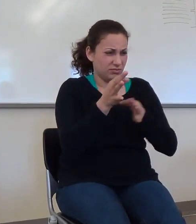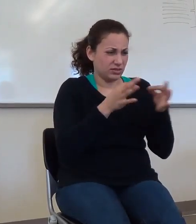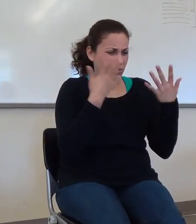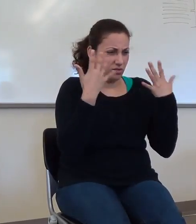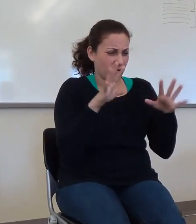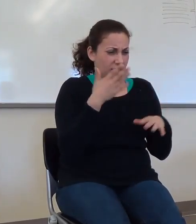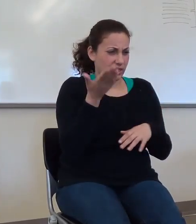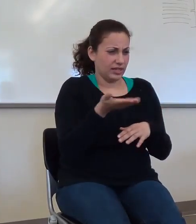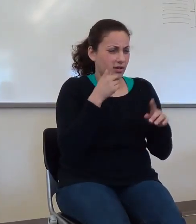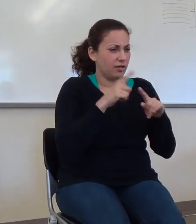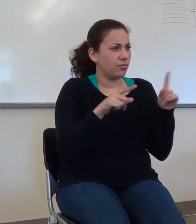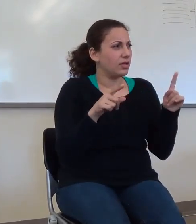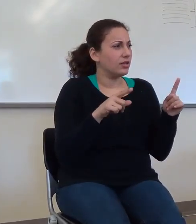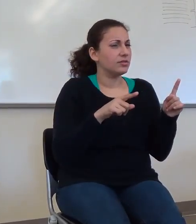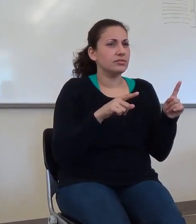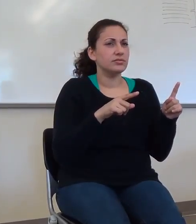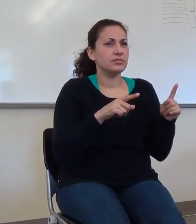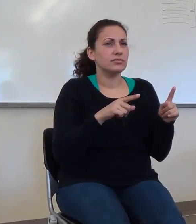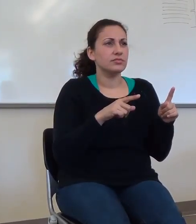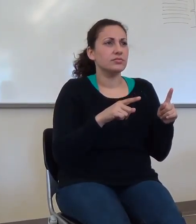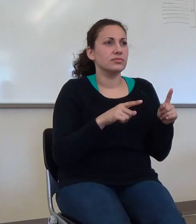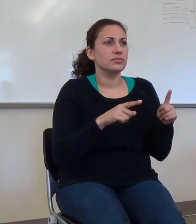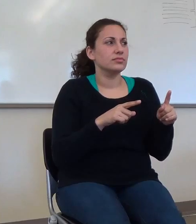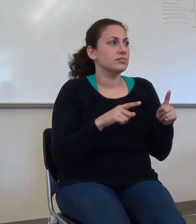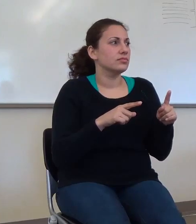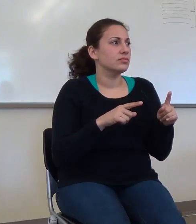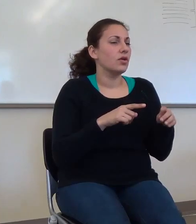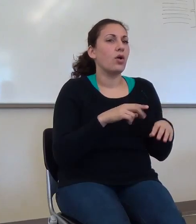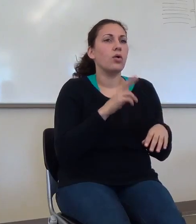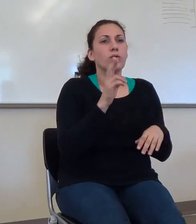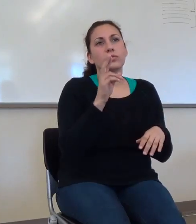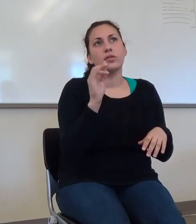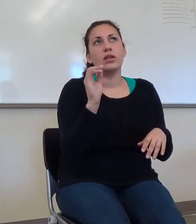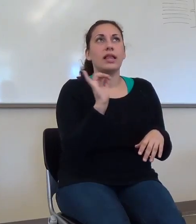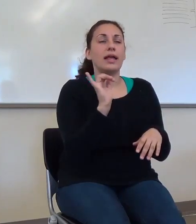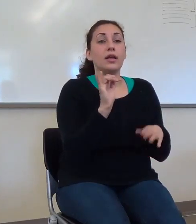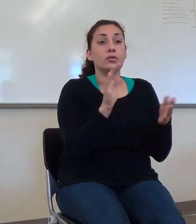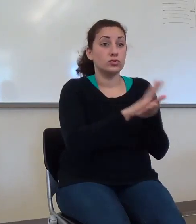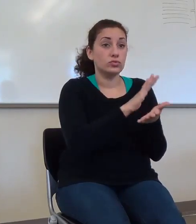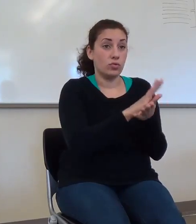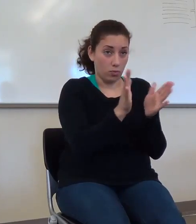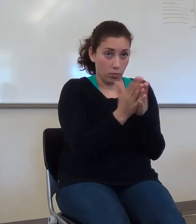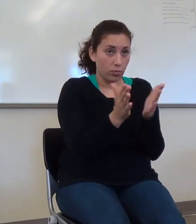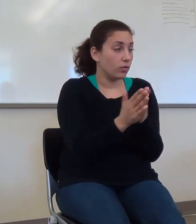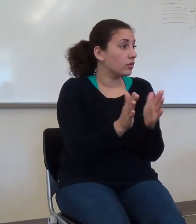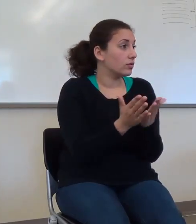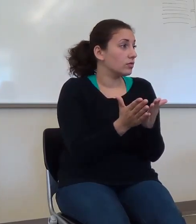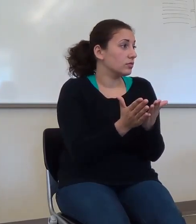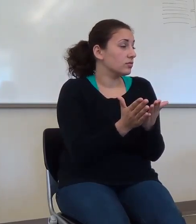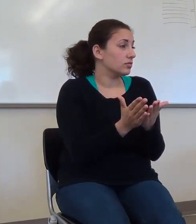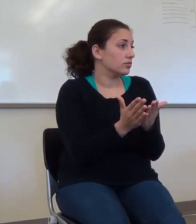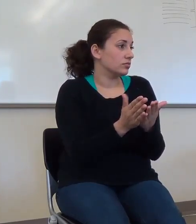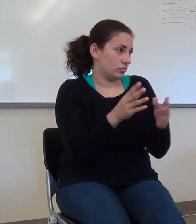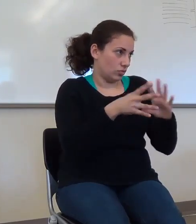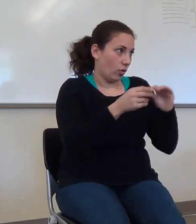mean usually in an academic textbook, which remember, that's where these things come from, when the